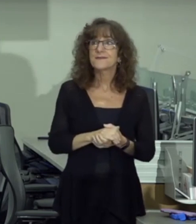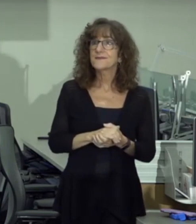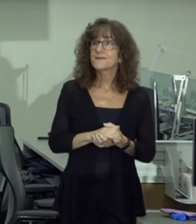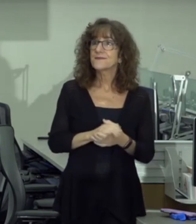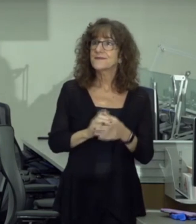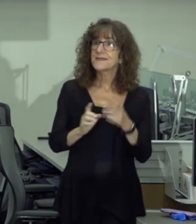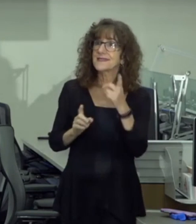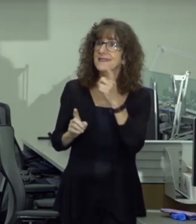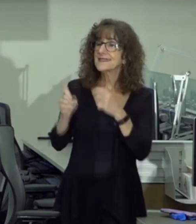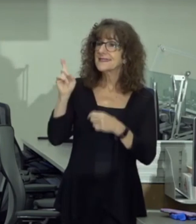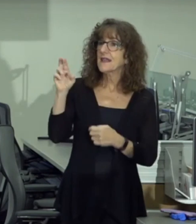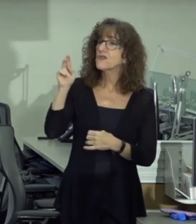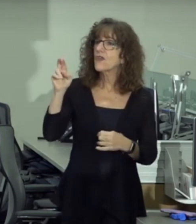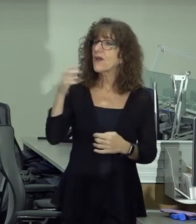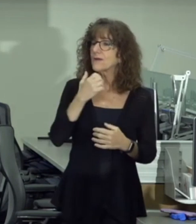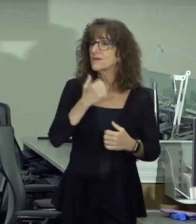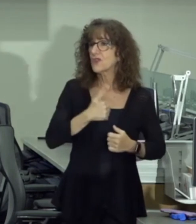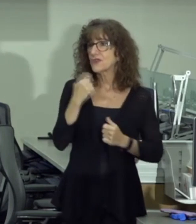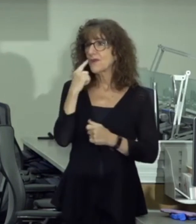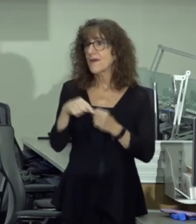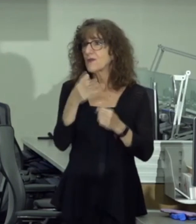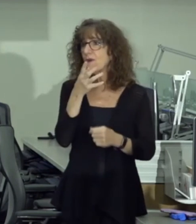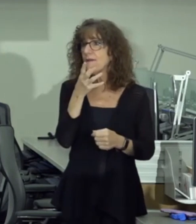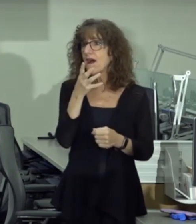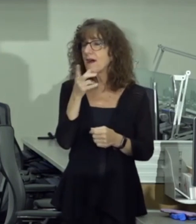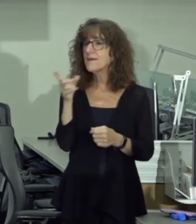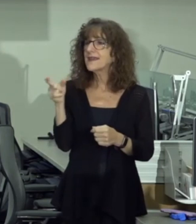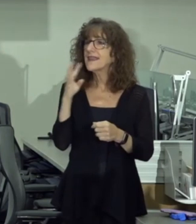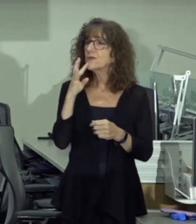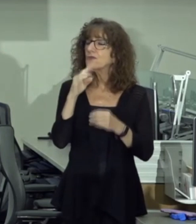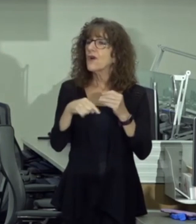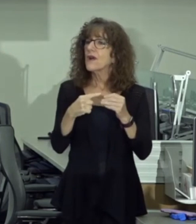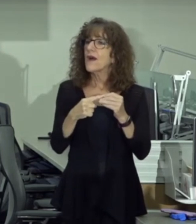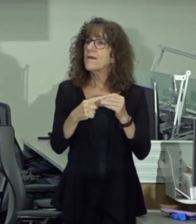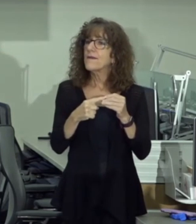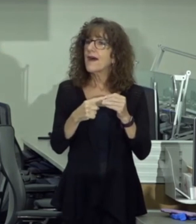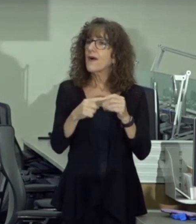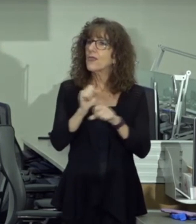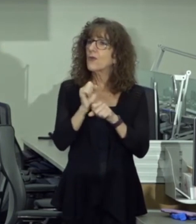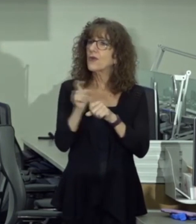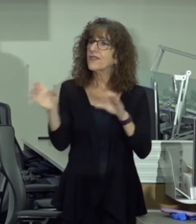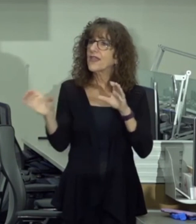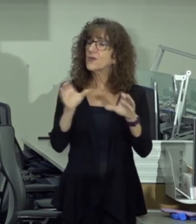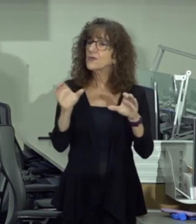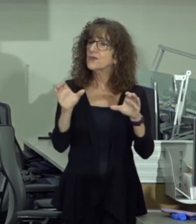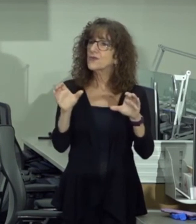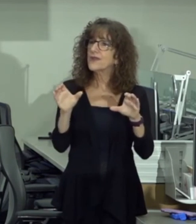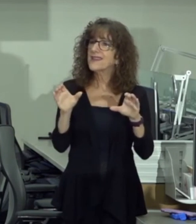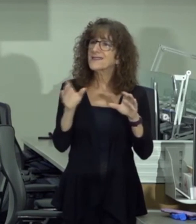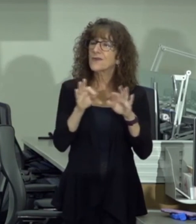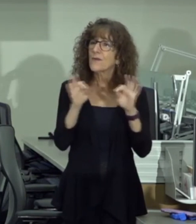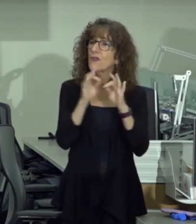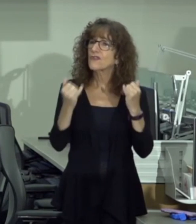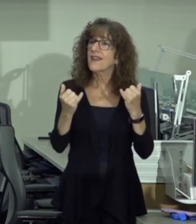Dr. Carter, I'm really sorry to hear about your mom. Can you talk about, the work that you're doing is just so vital